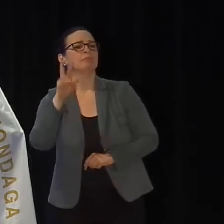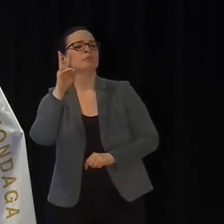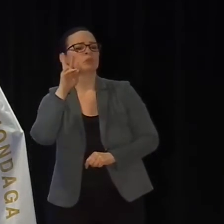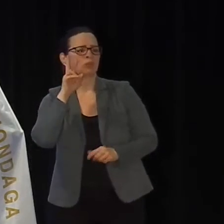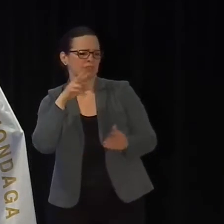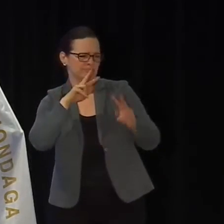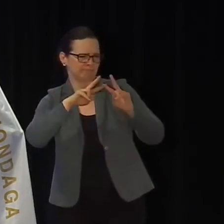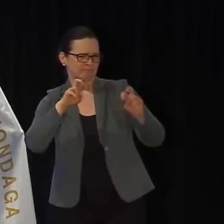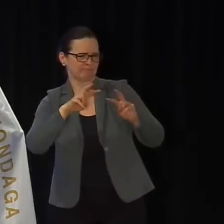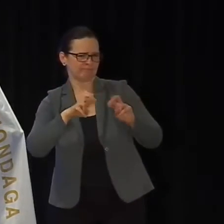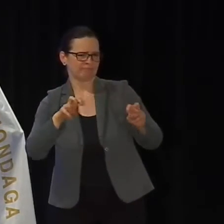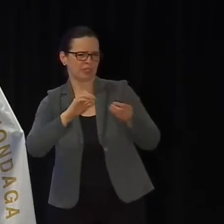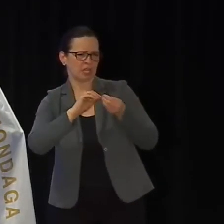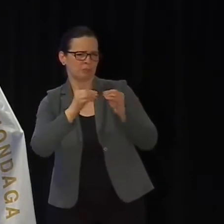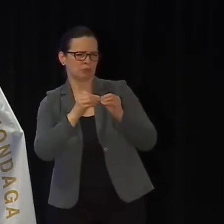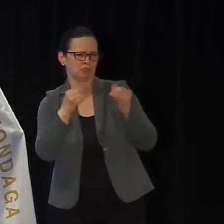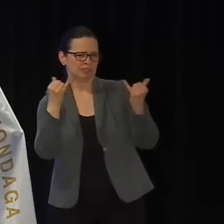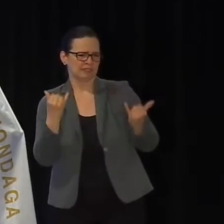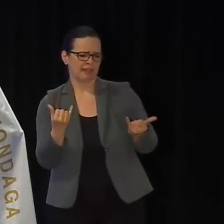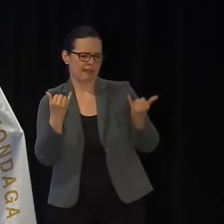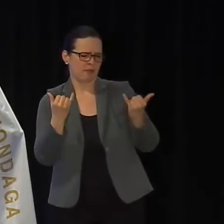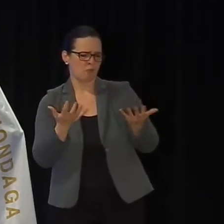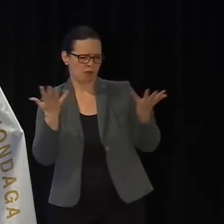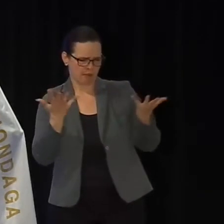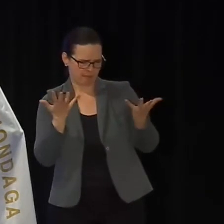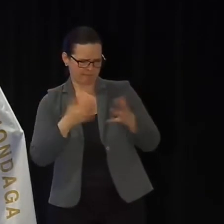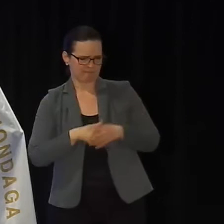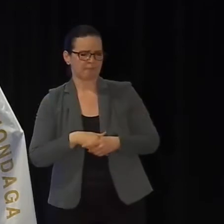now today, the